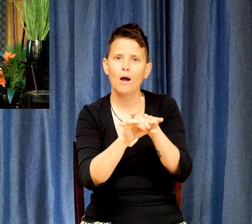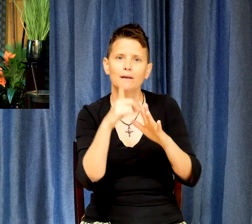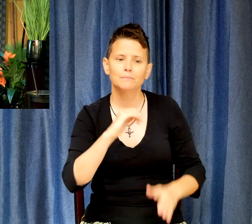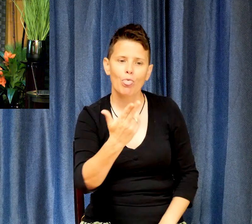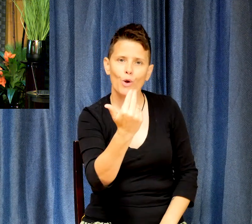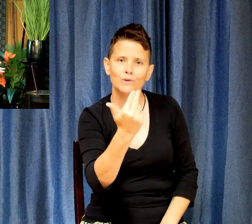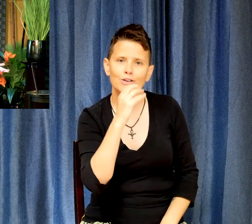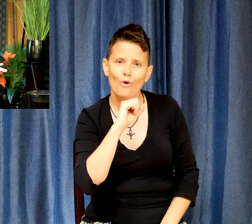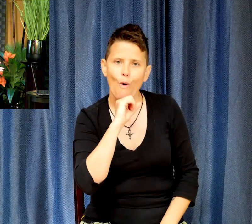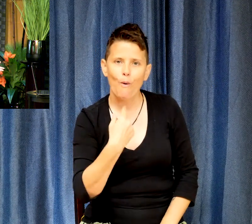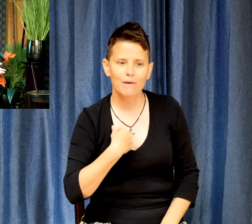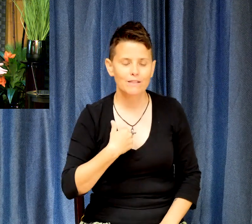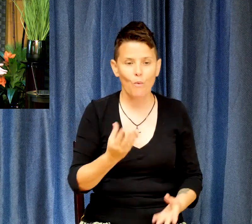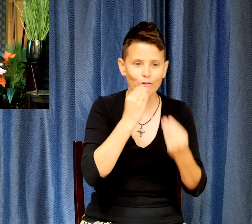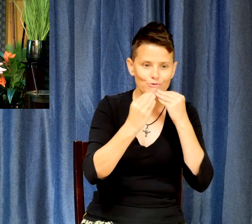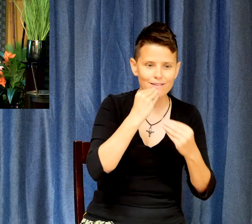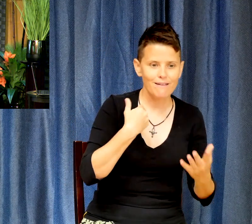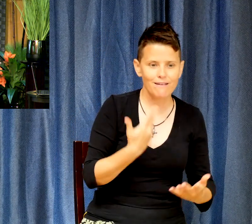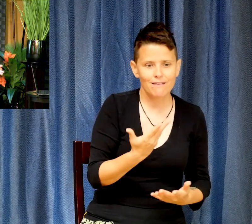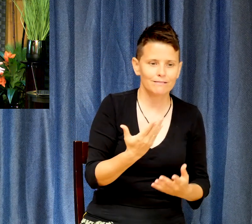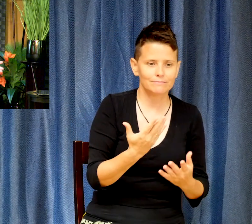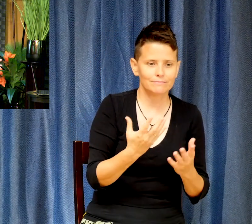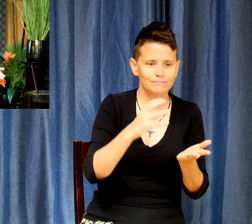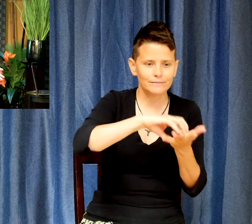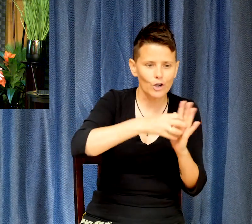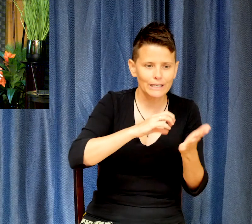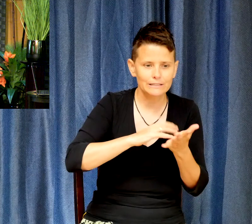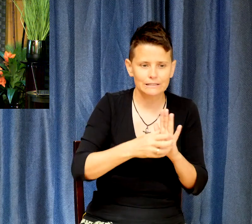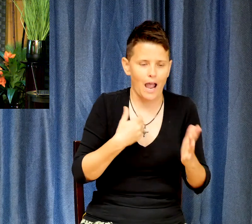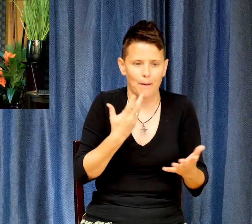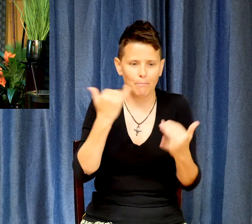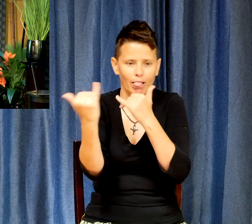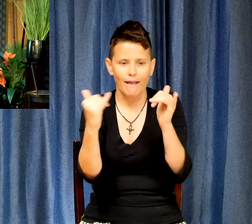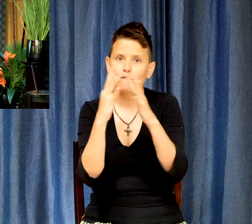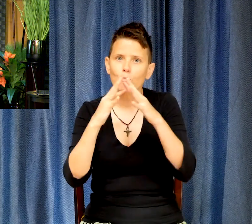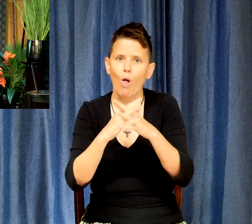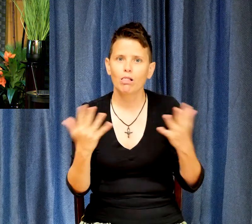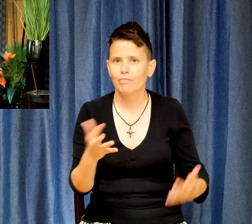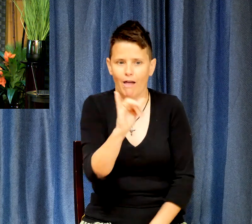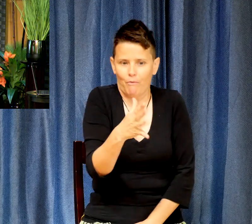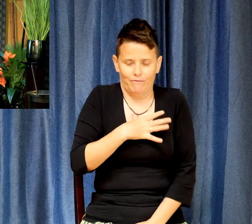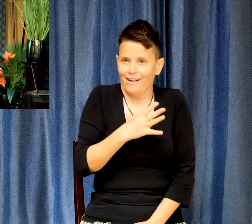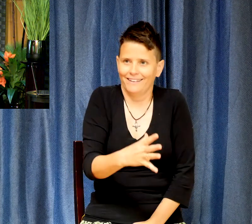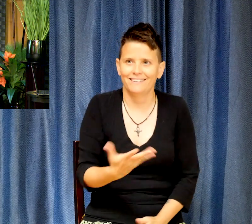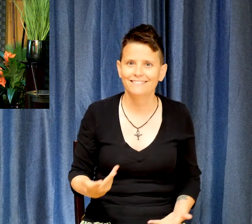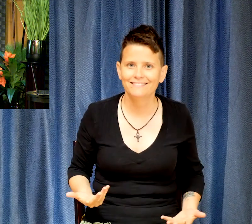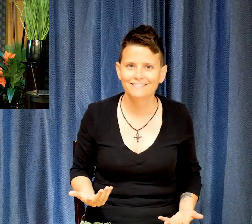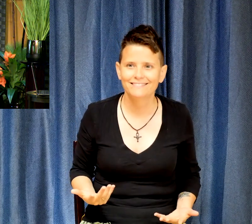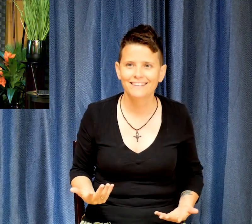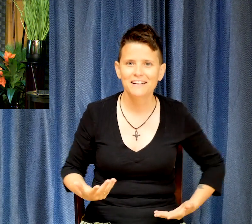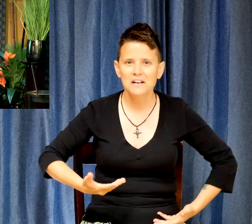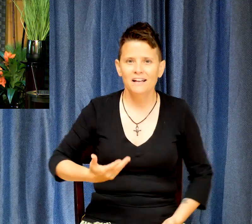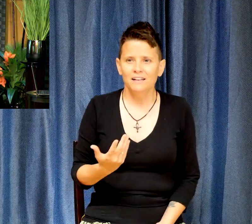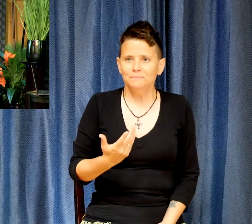Laura who wanted to eat Little Debbie's and play football. I was okay, and it was just so beautiful